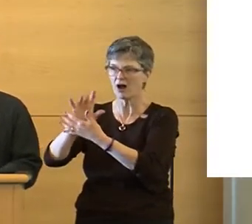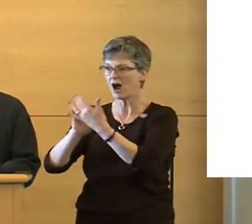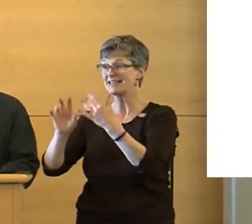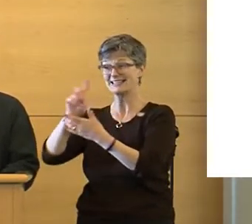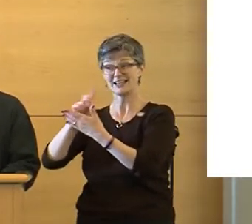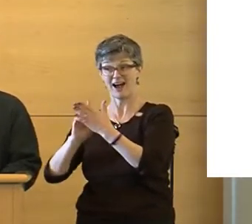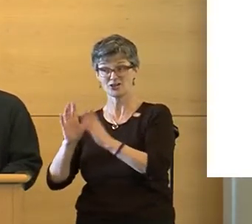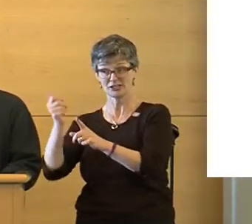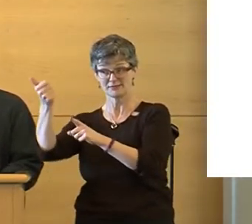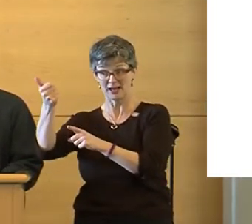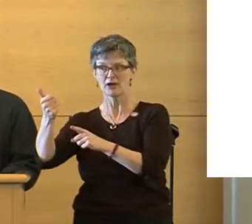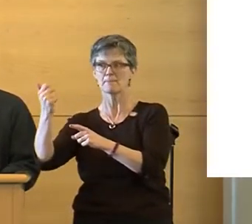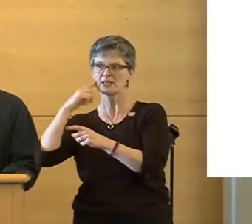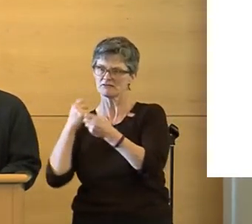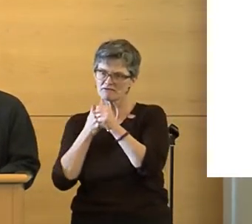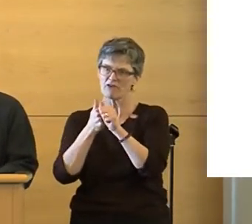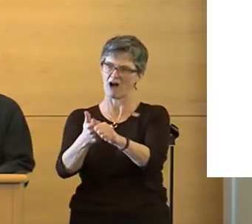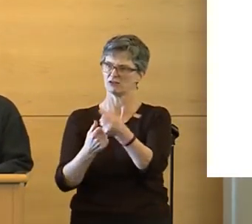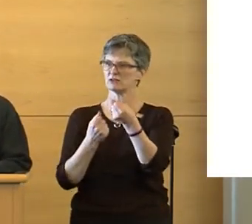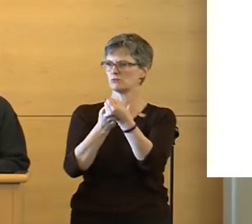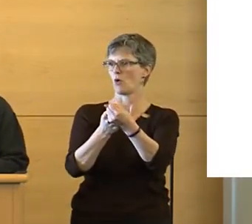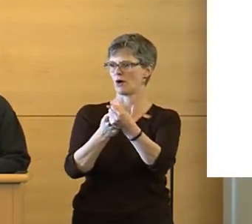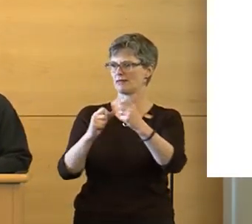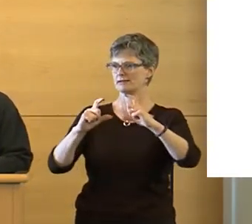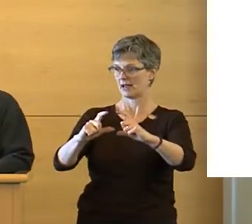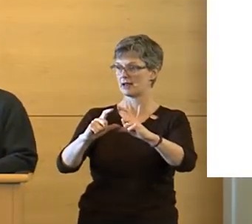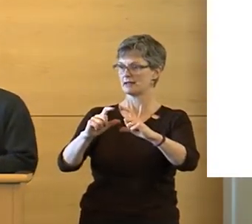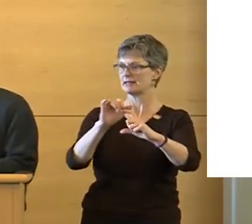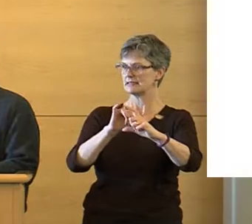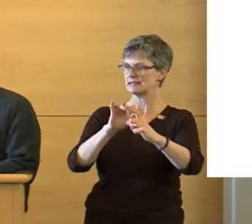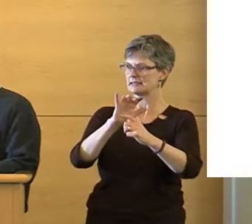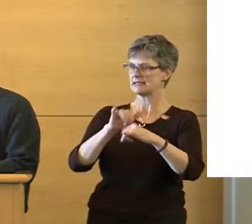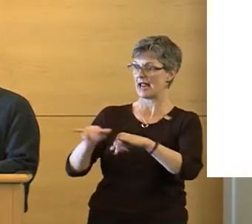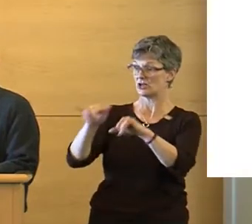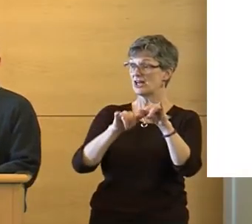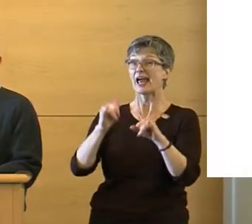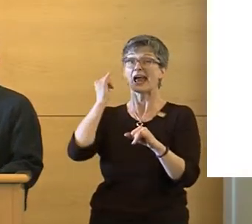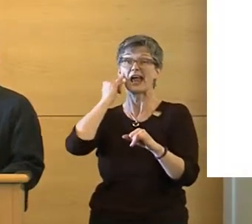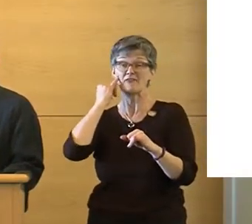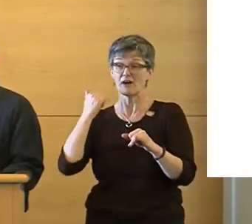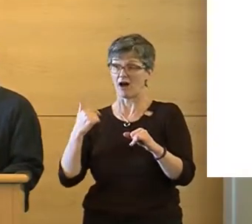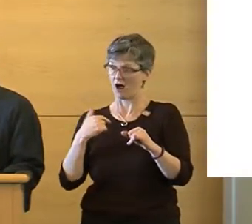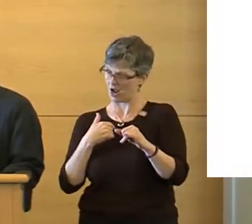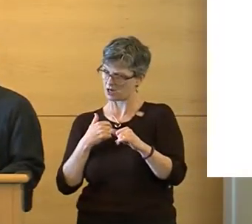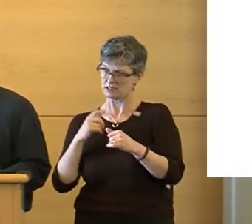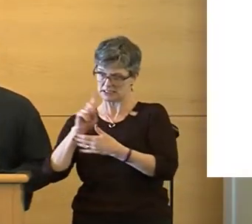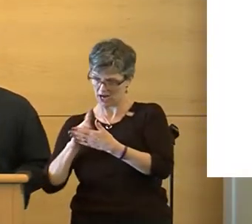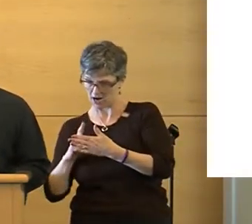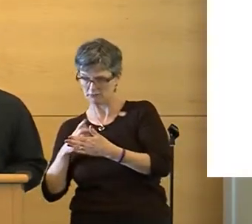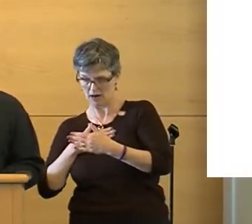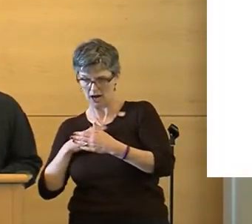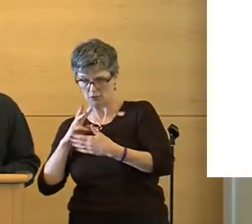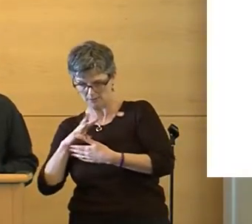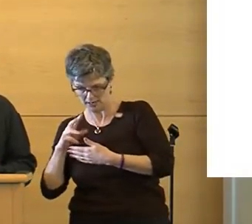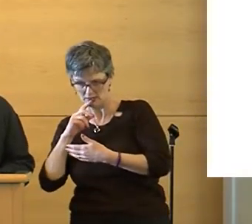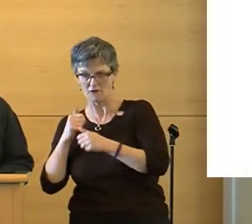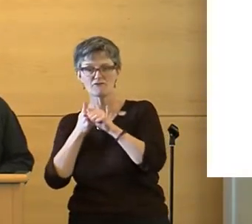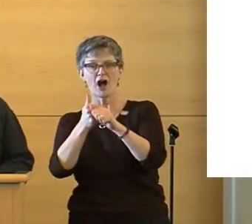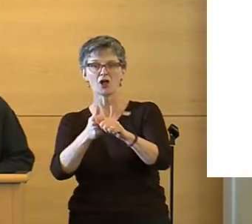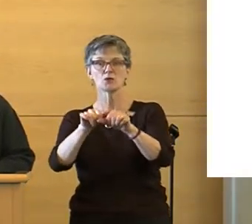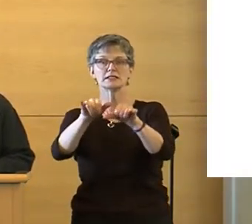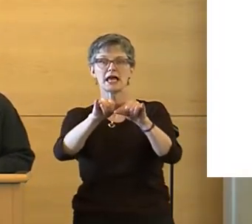that need to support those standards. We have web developers and content authors. Anybody who's producing a document